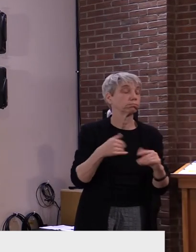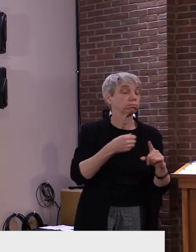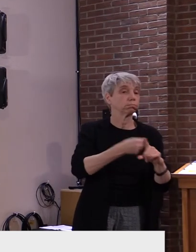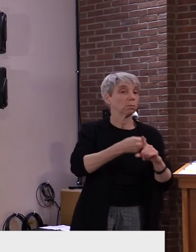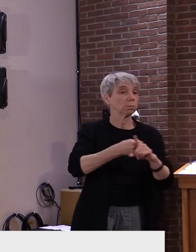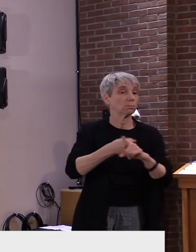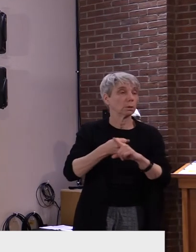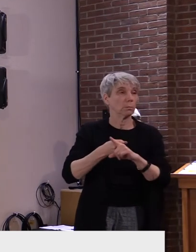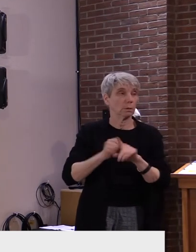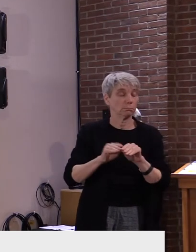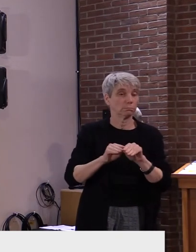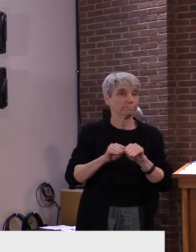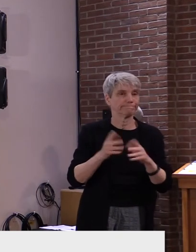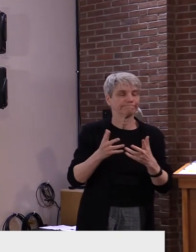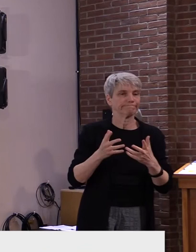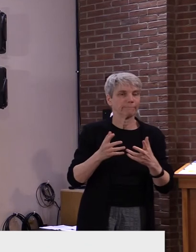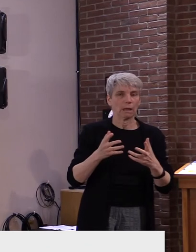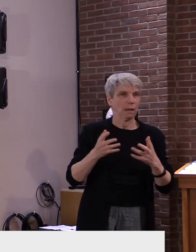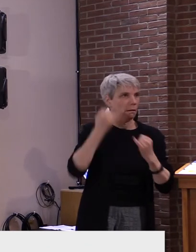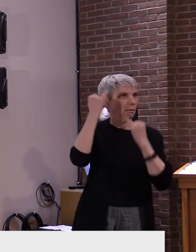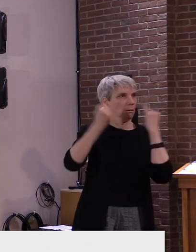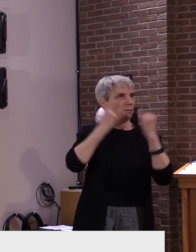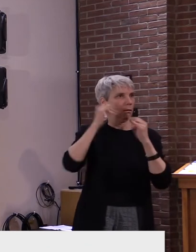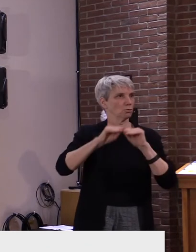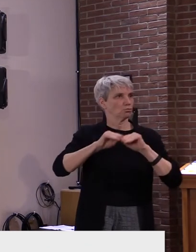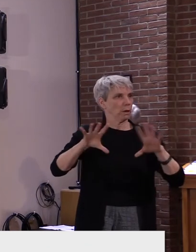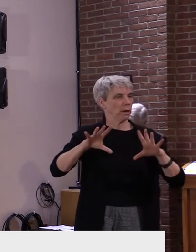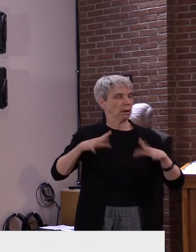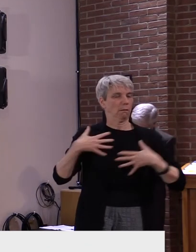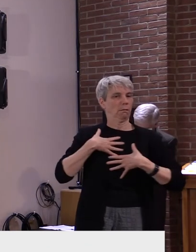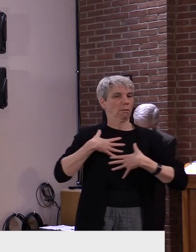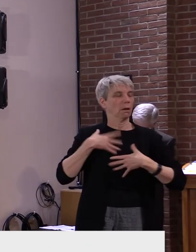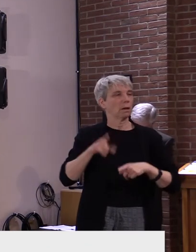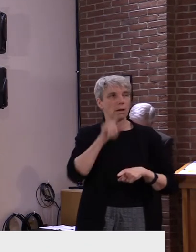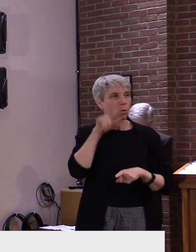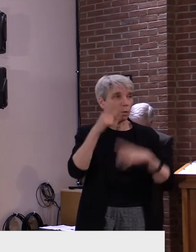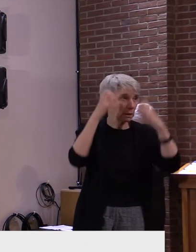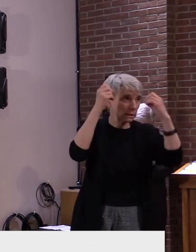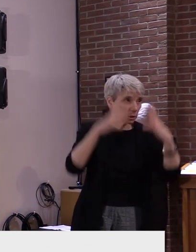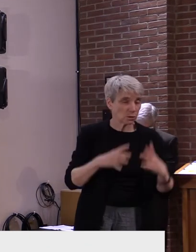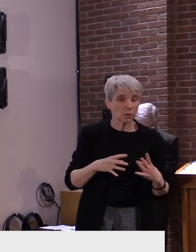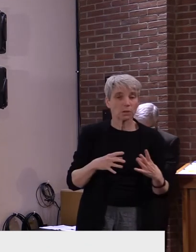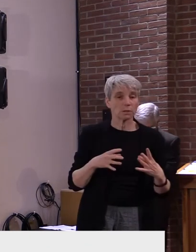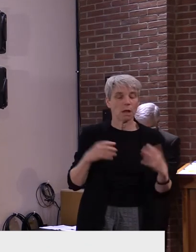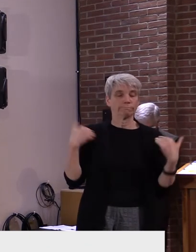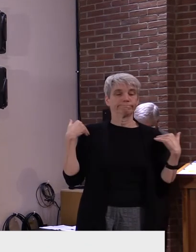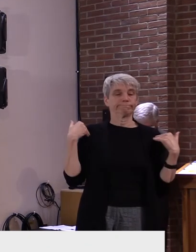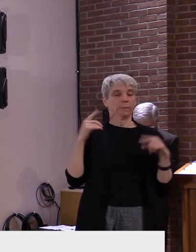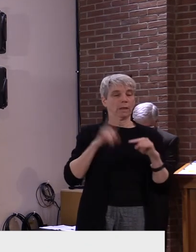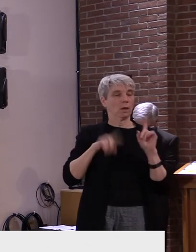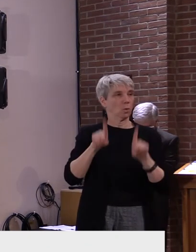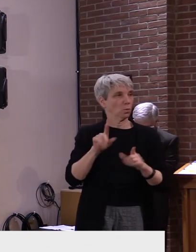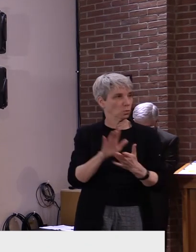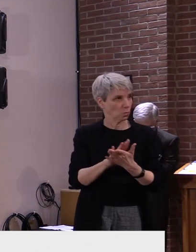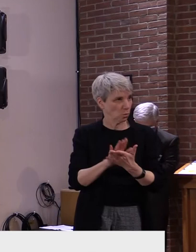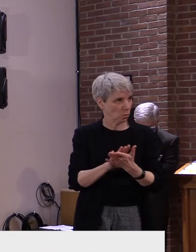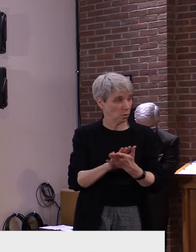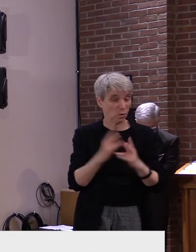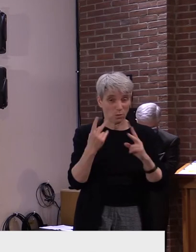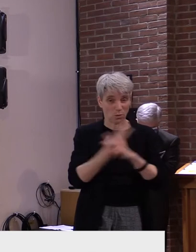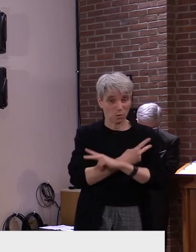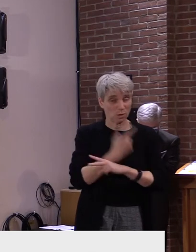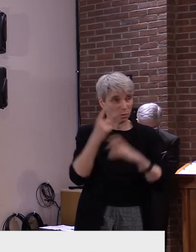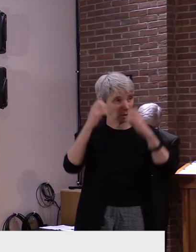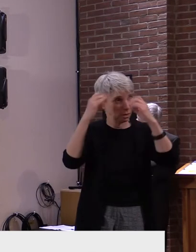where it's not just the teachers at school that can't come into work but a teacher who lives in derby